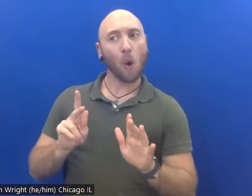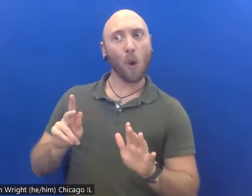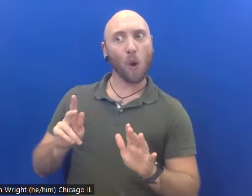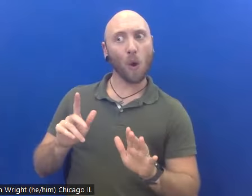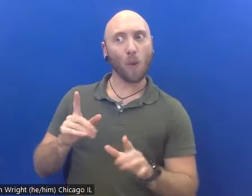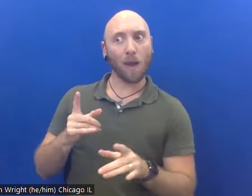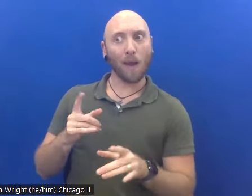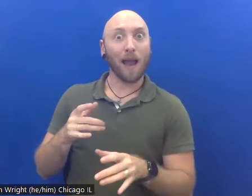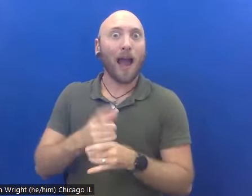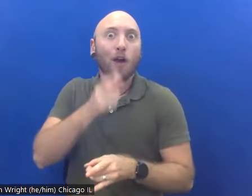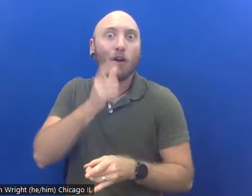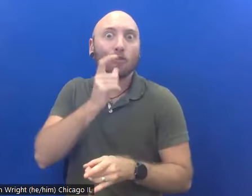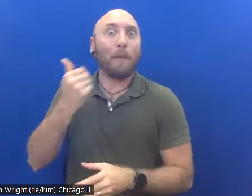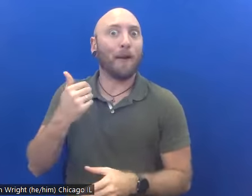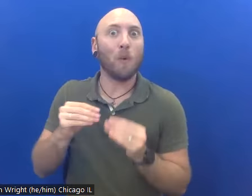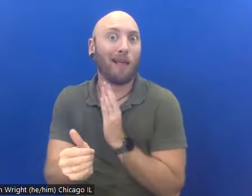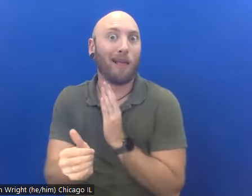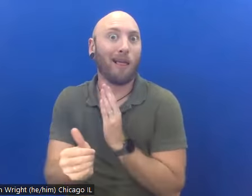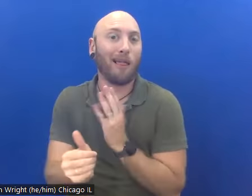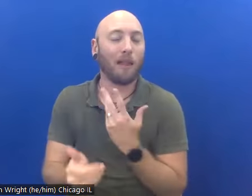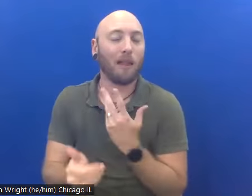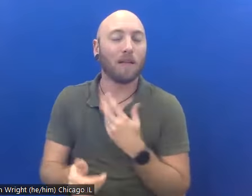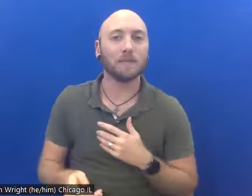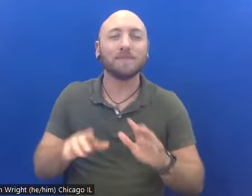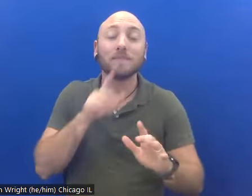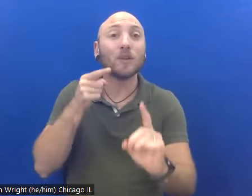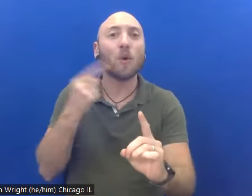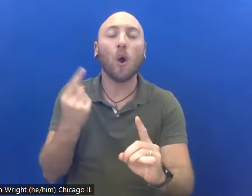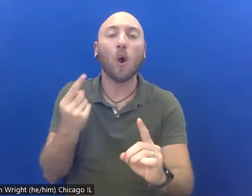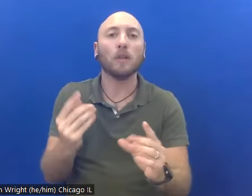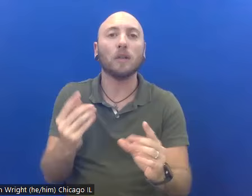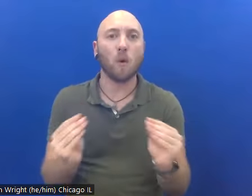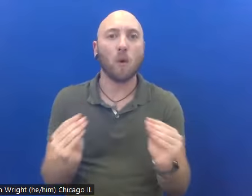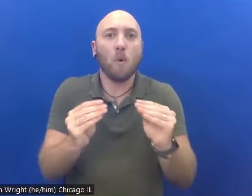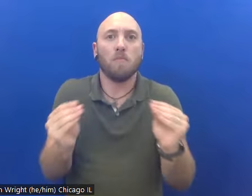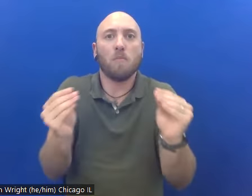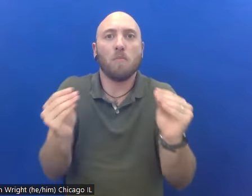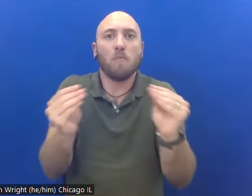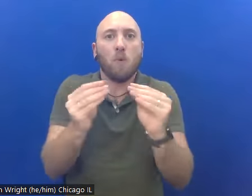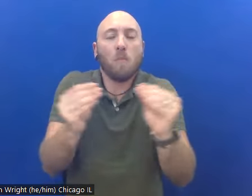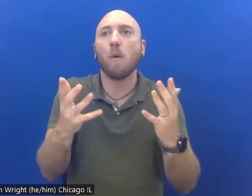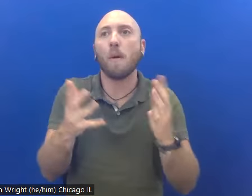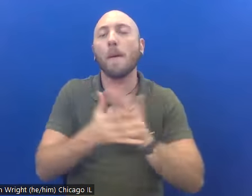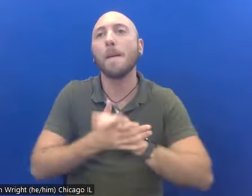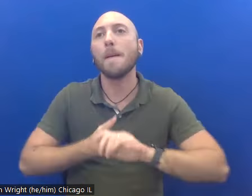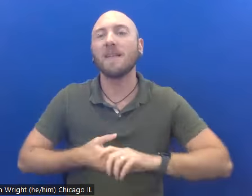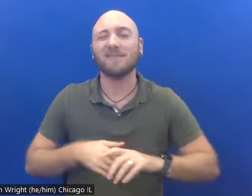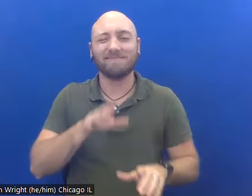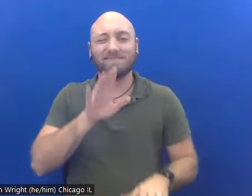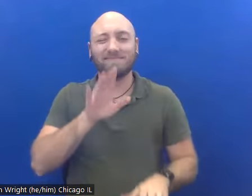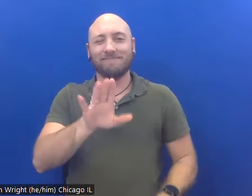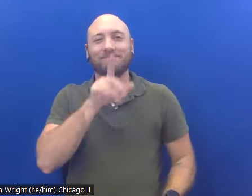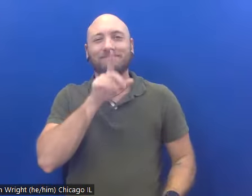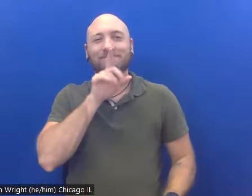Because the goal was always drink more, drink more, drink more. But it was weird because and that's why I introduced